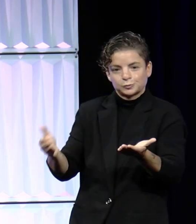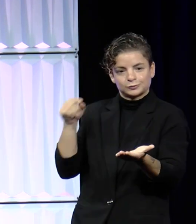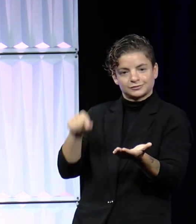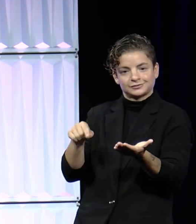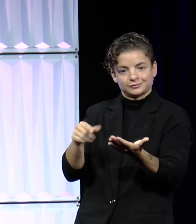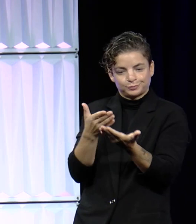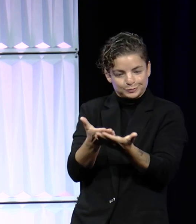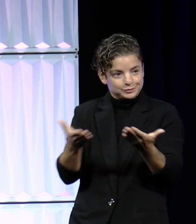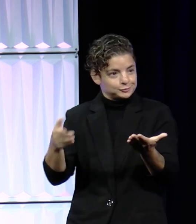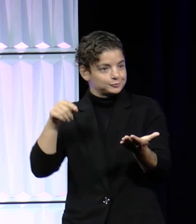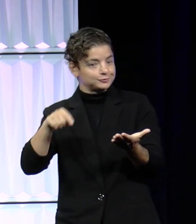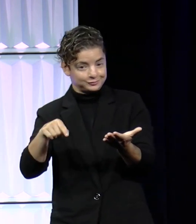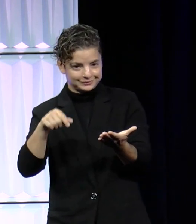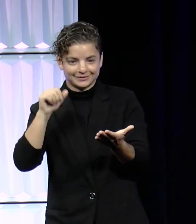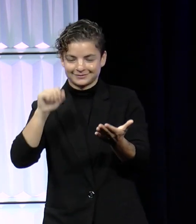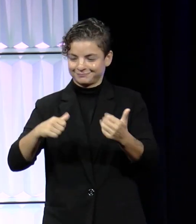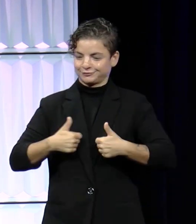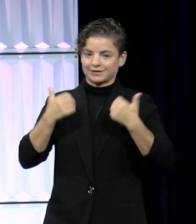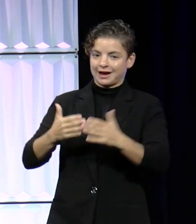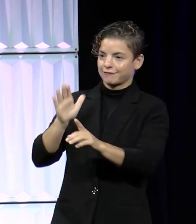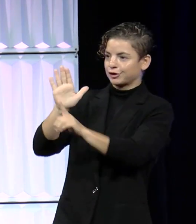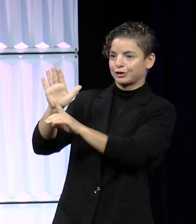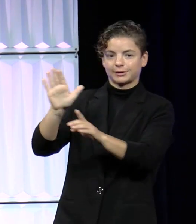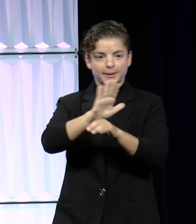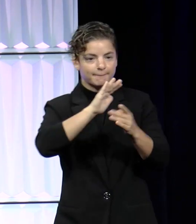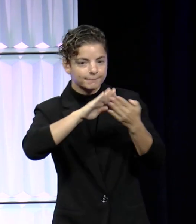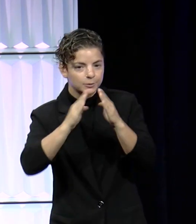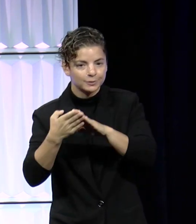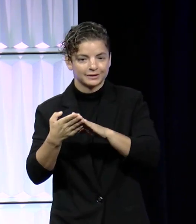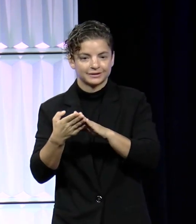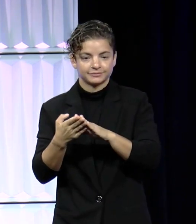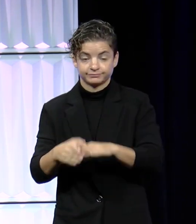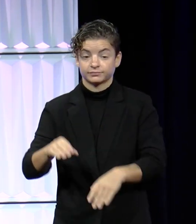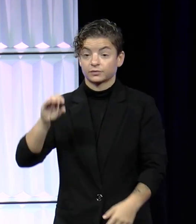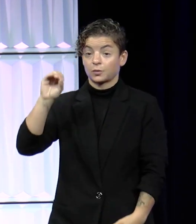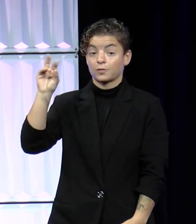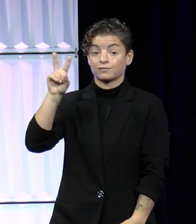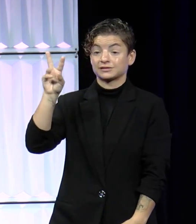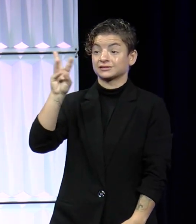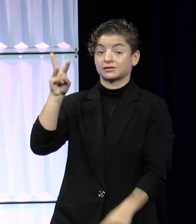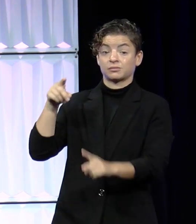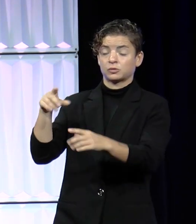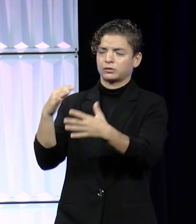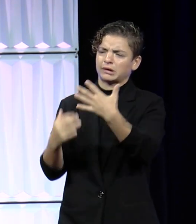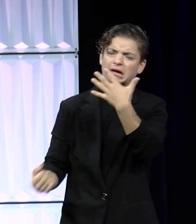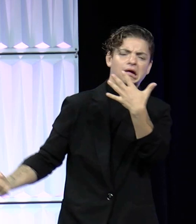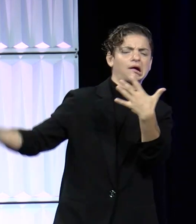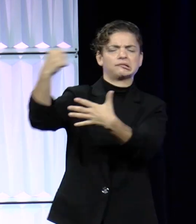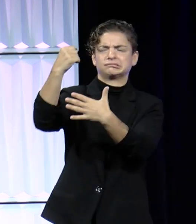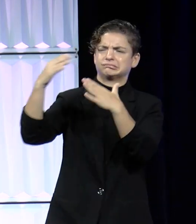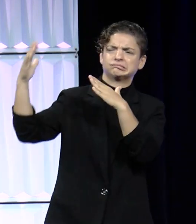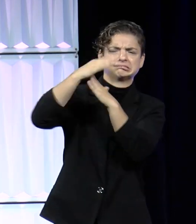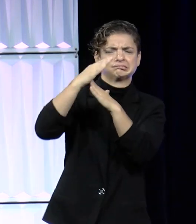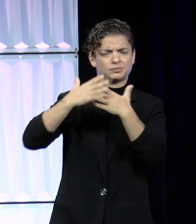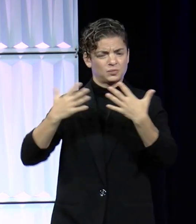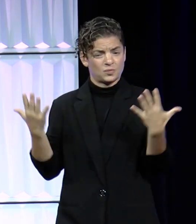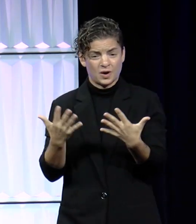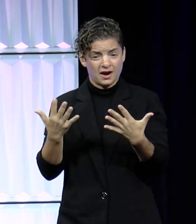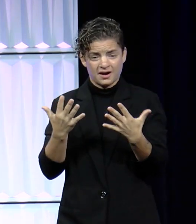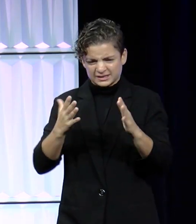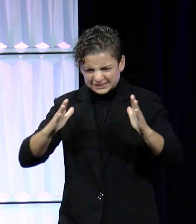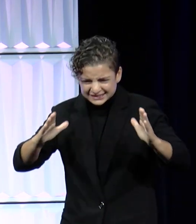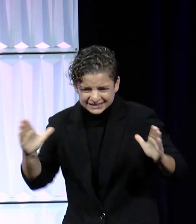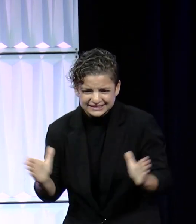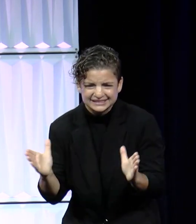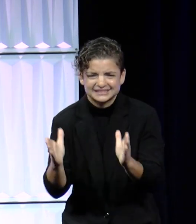and of communities. And at OVW, this is our top priority, to advance equity and tribal sovereignty